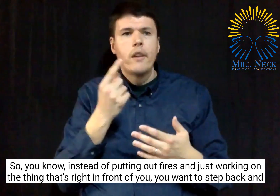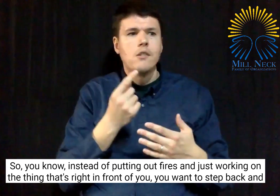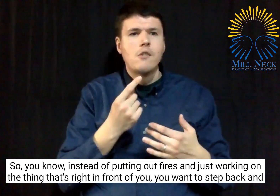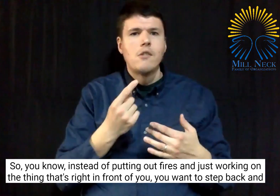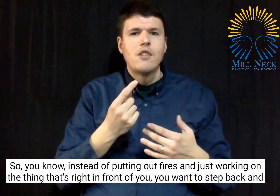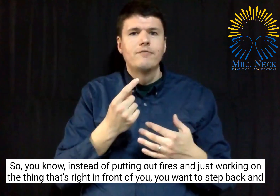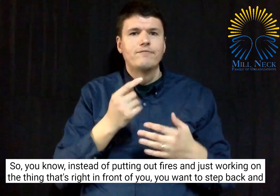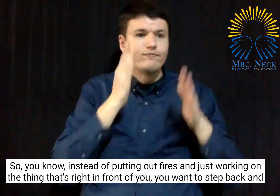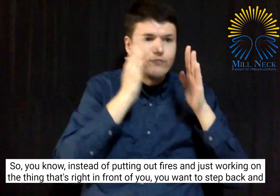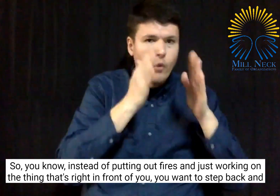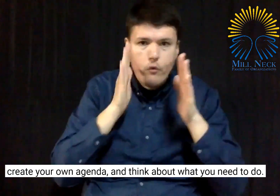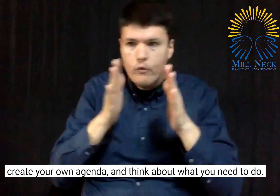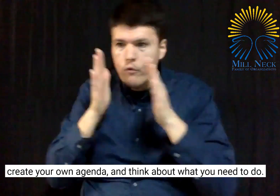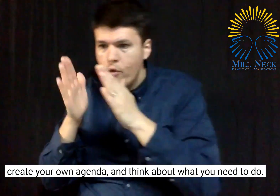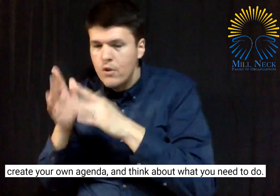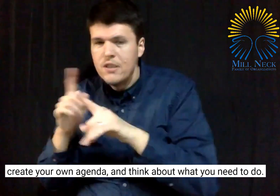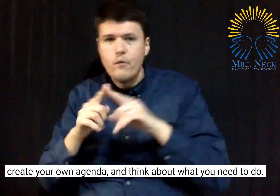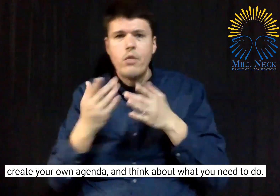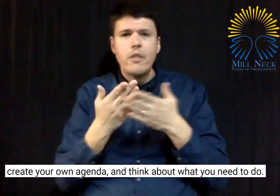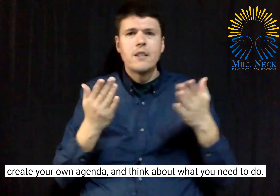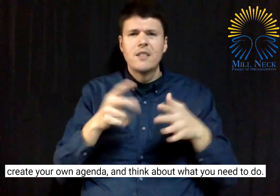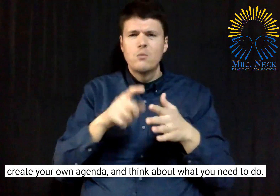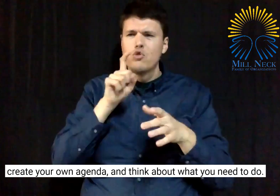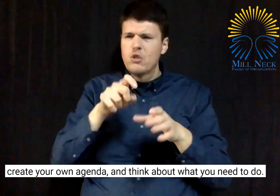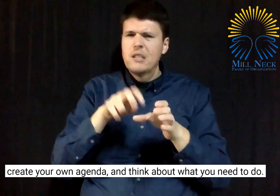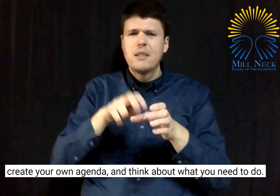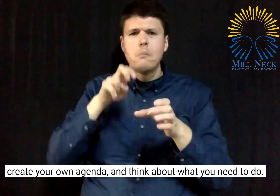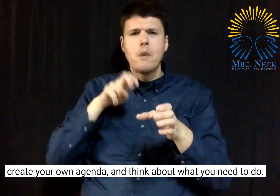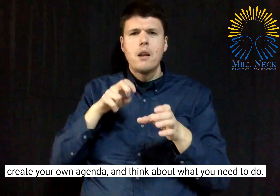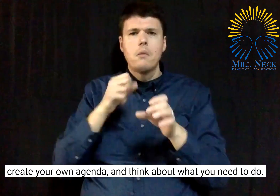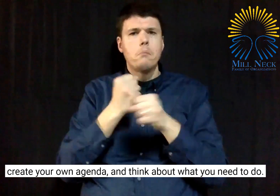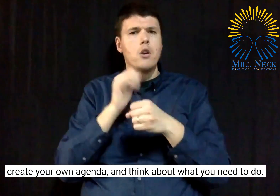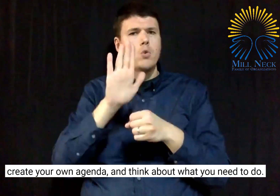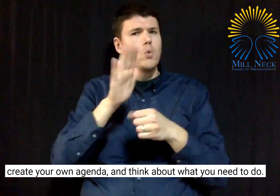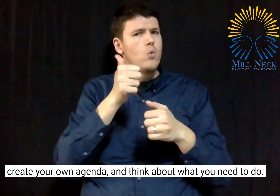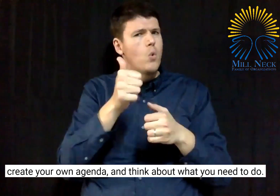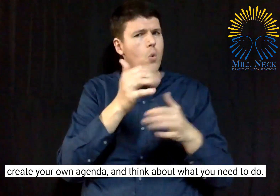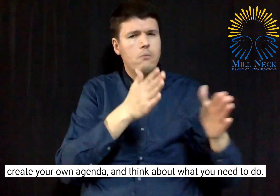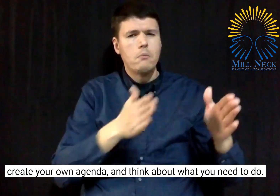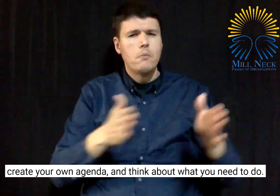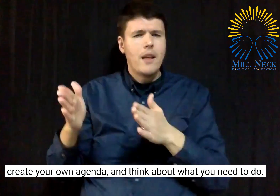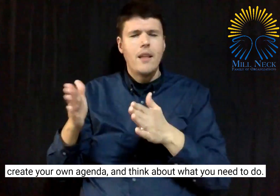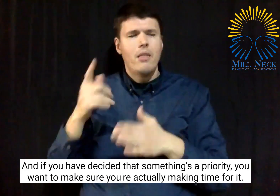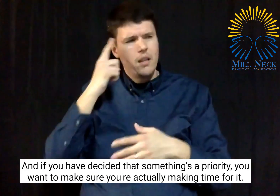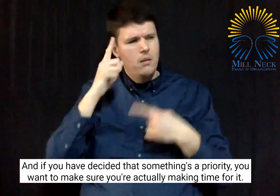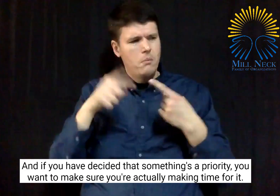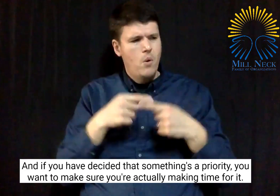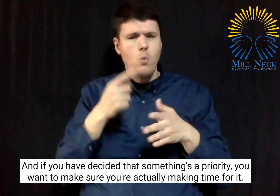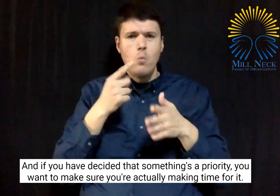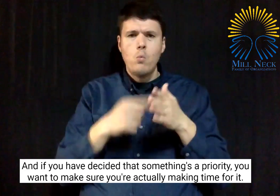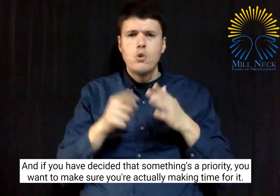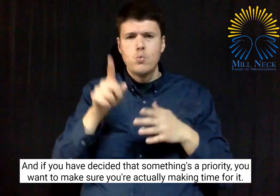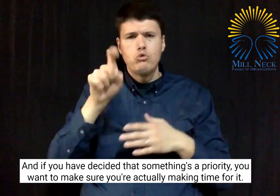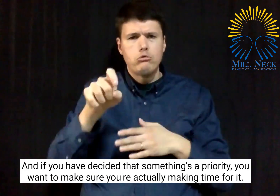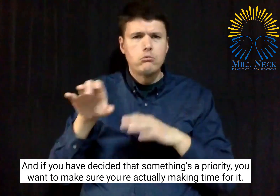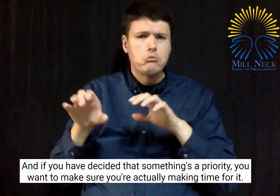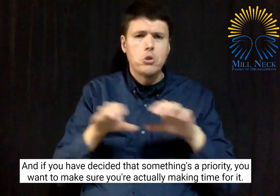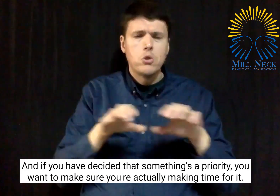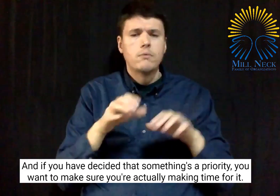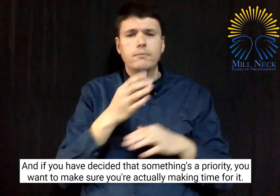you, you want to step back and create your own agenda, and think about what you need to do. And if you have decided that something's a